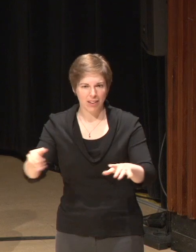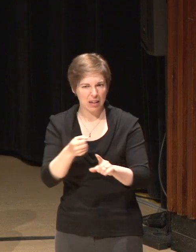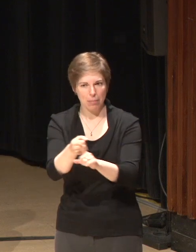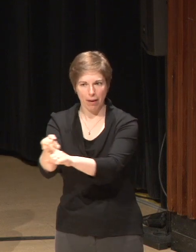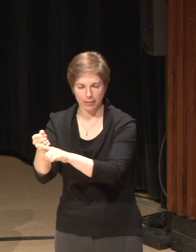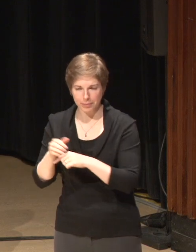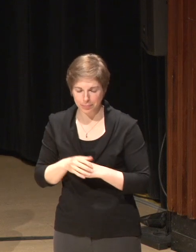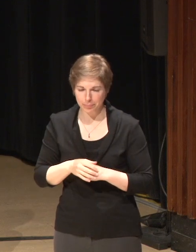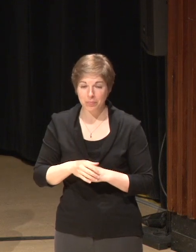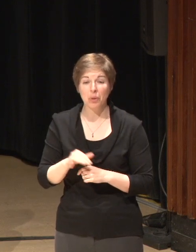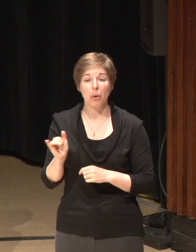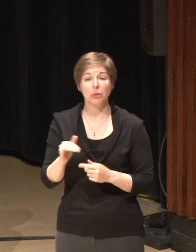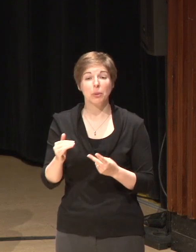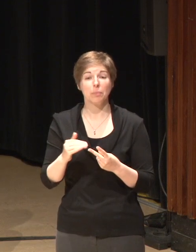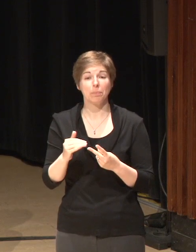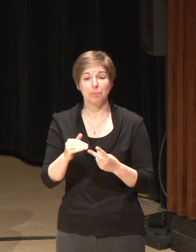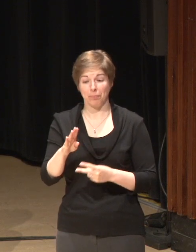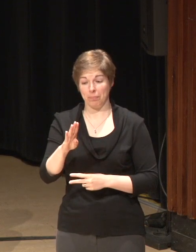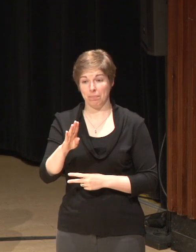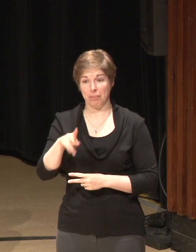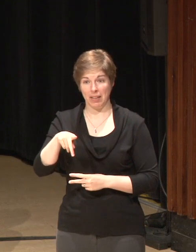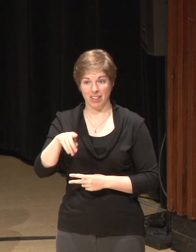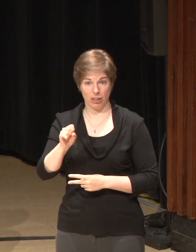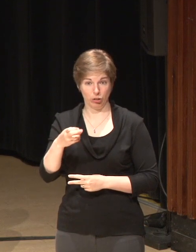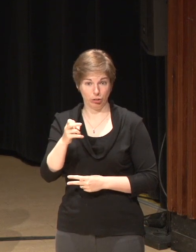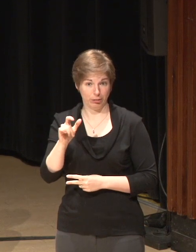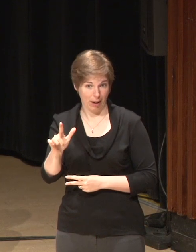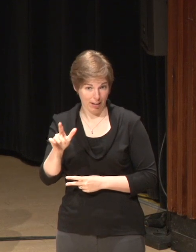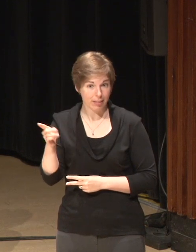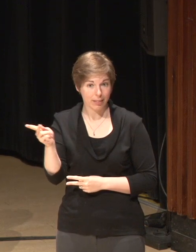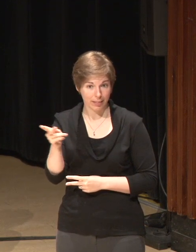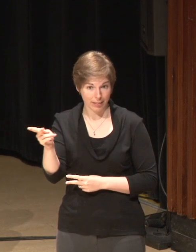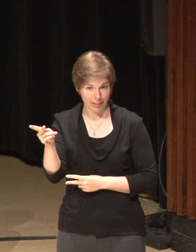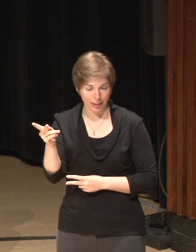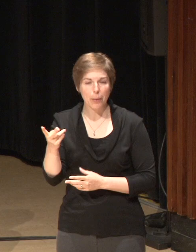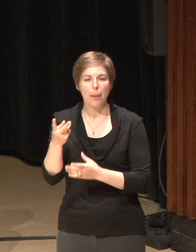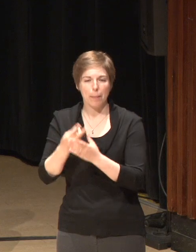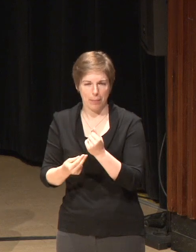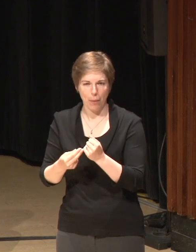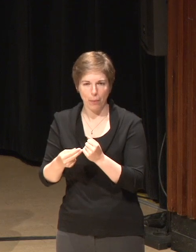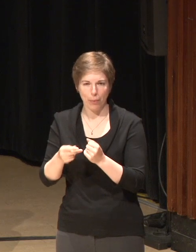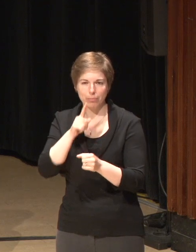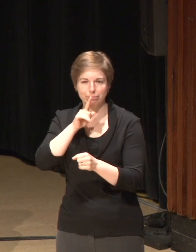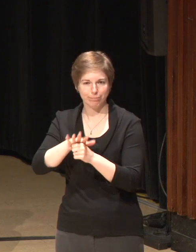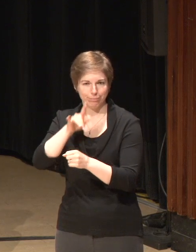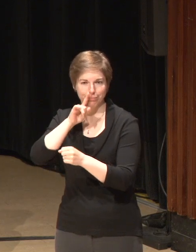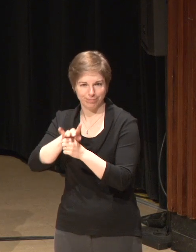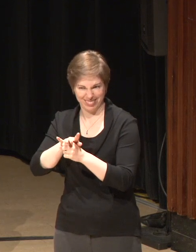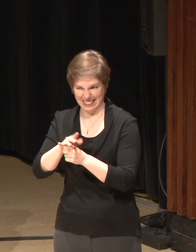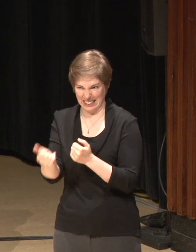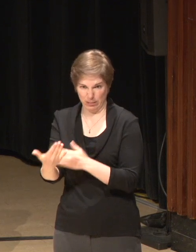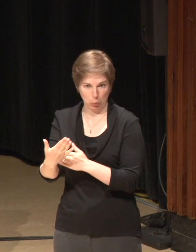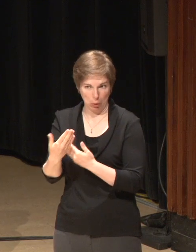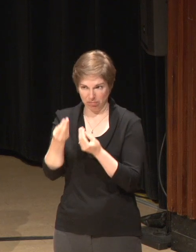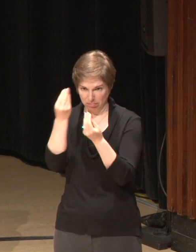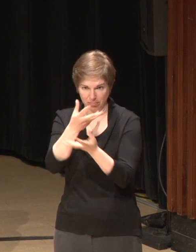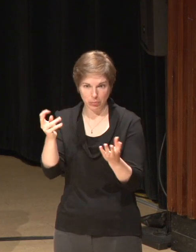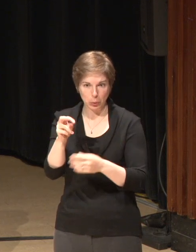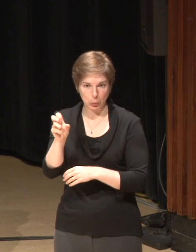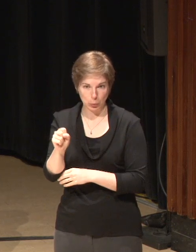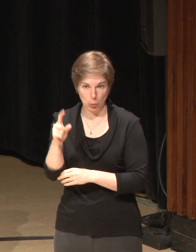from Shell in the news this morning, have each committed to spending $1 billion